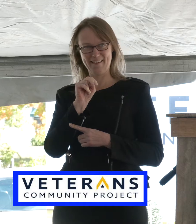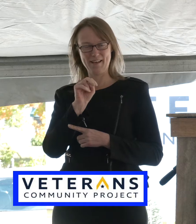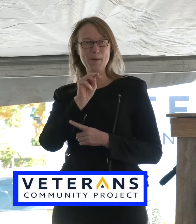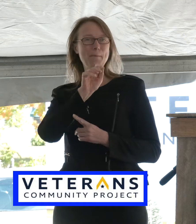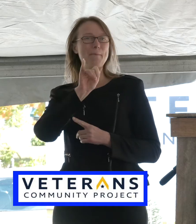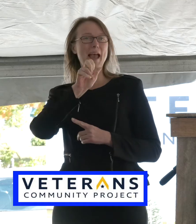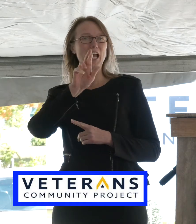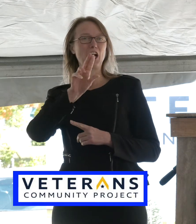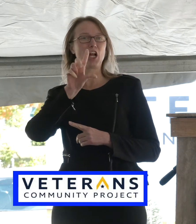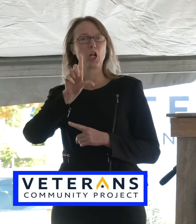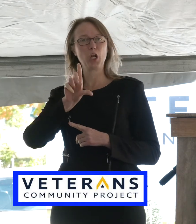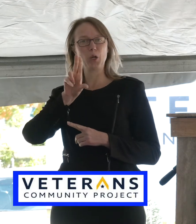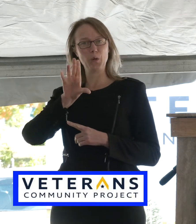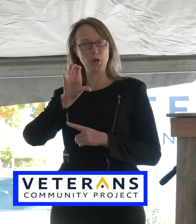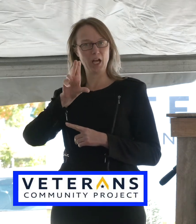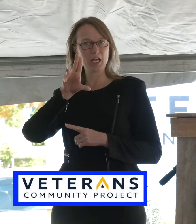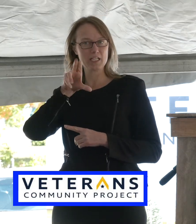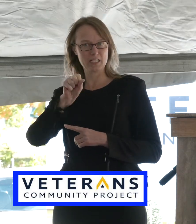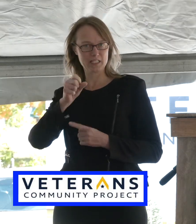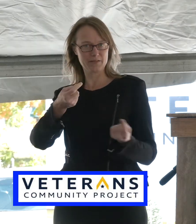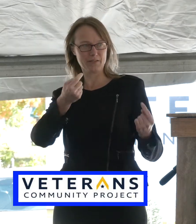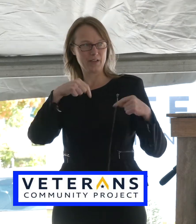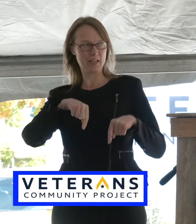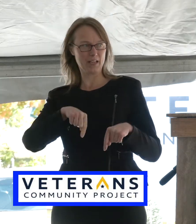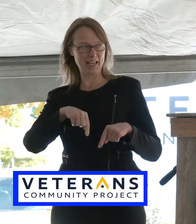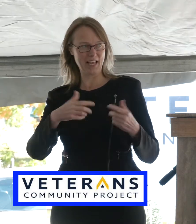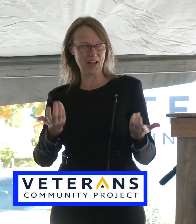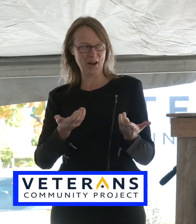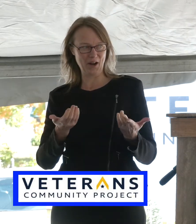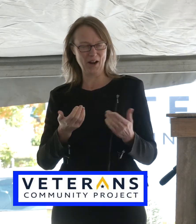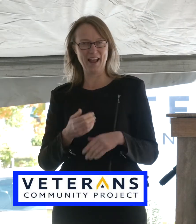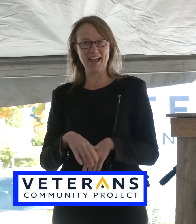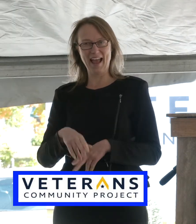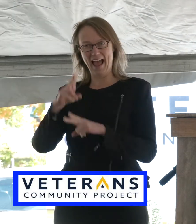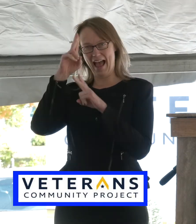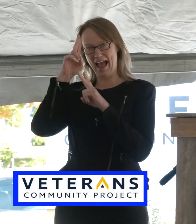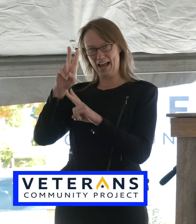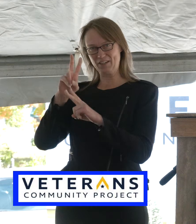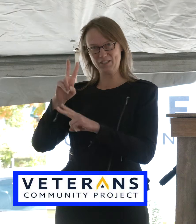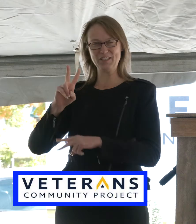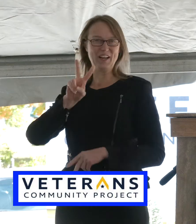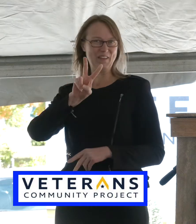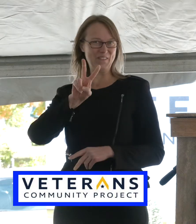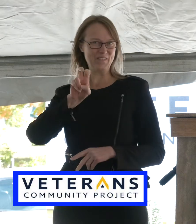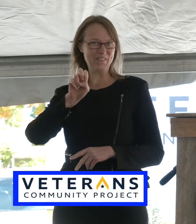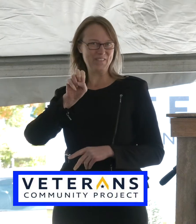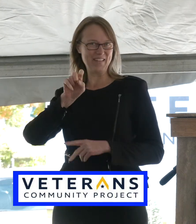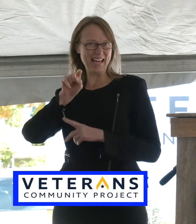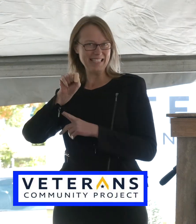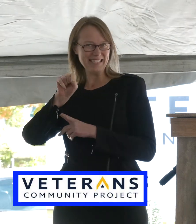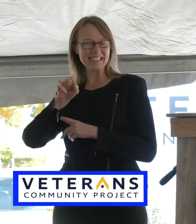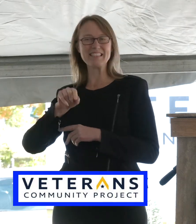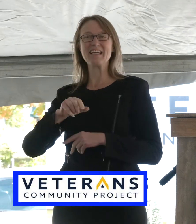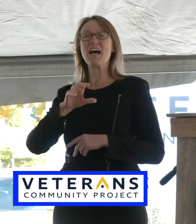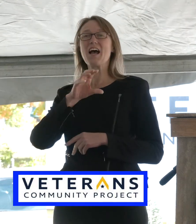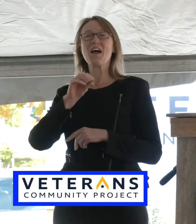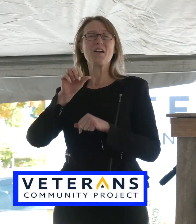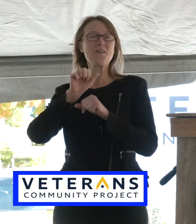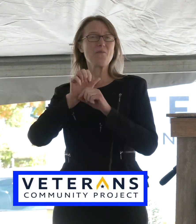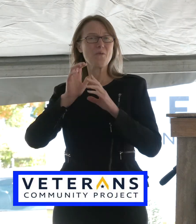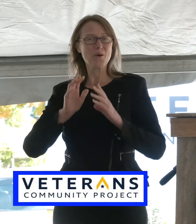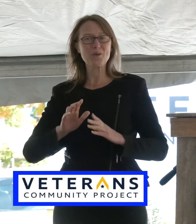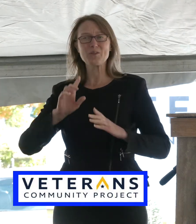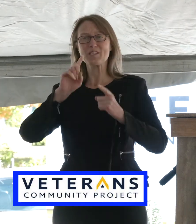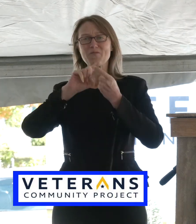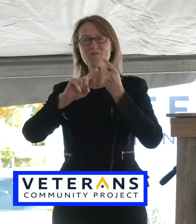Mayor Lucas for traveling here, and honored veterans, colleagues, and friends. I'm so delighted